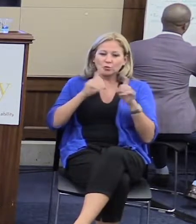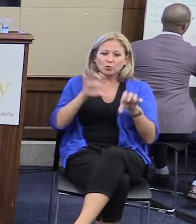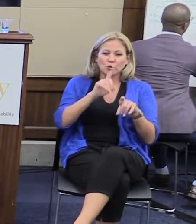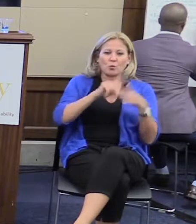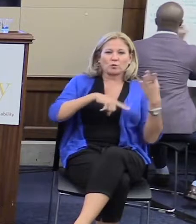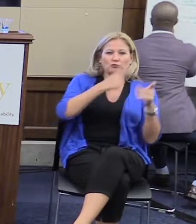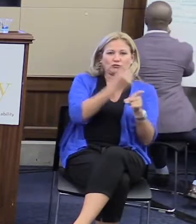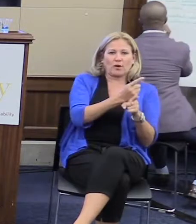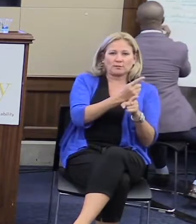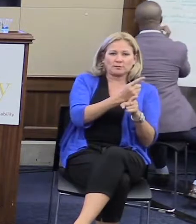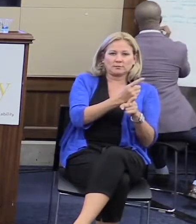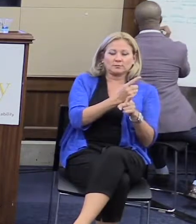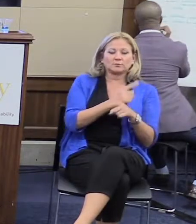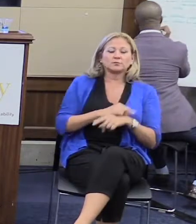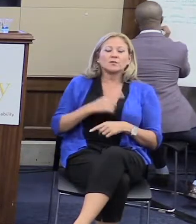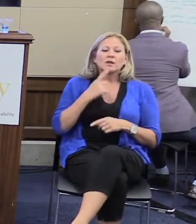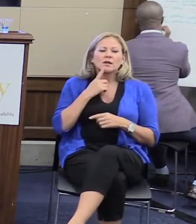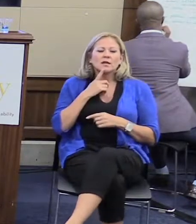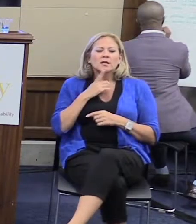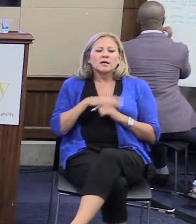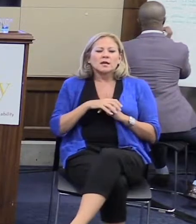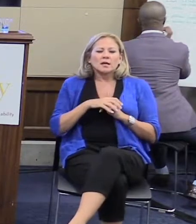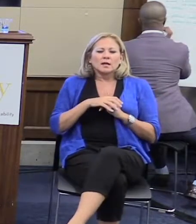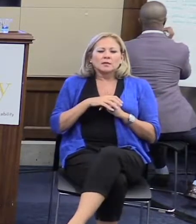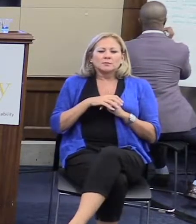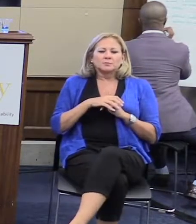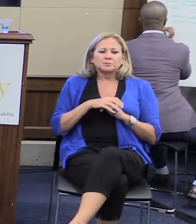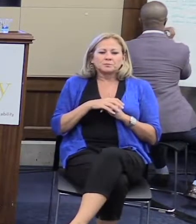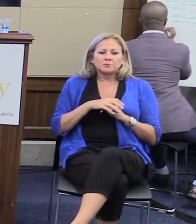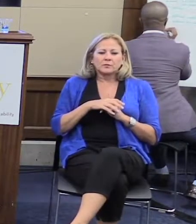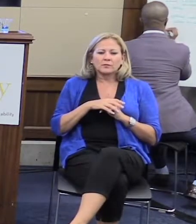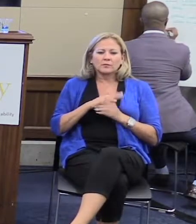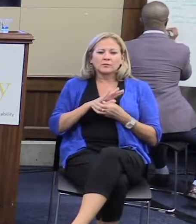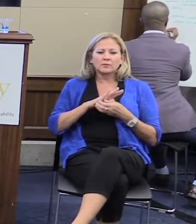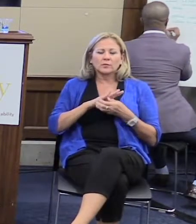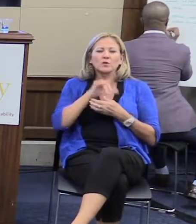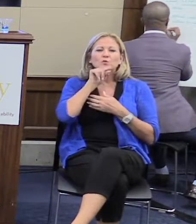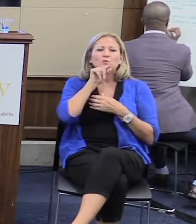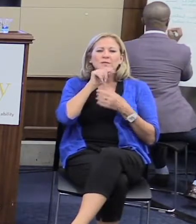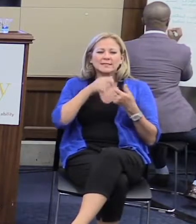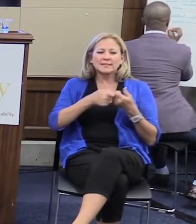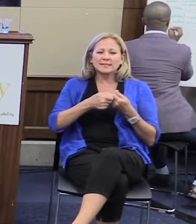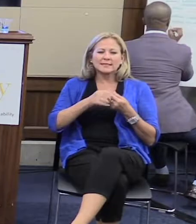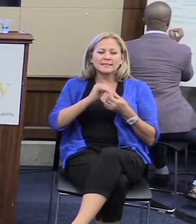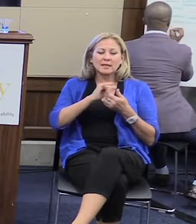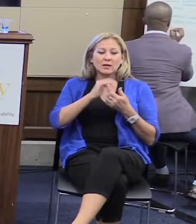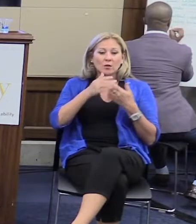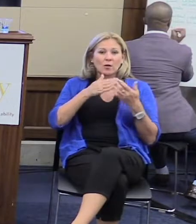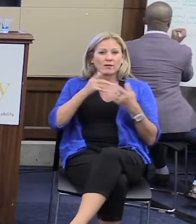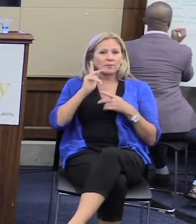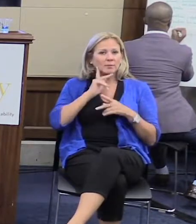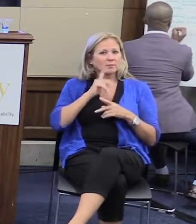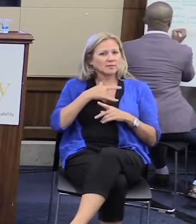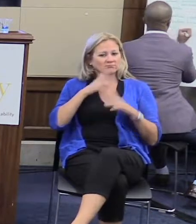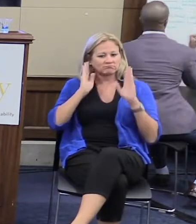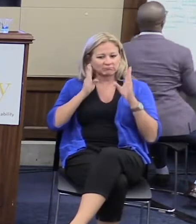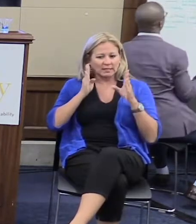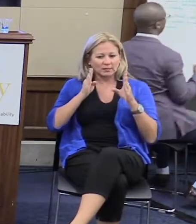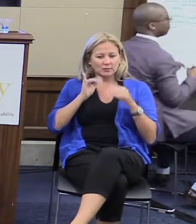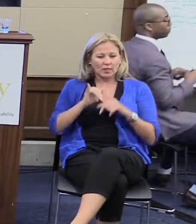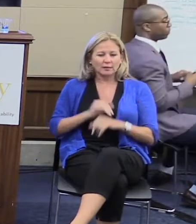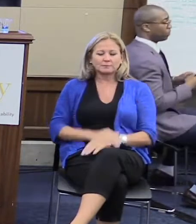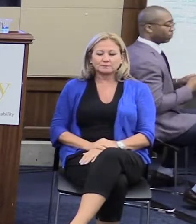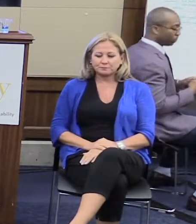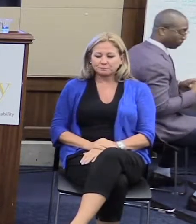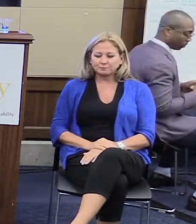tweeting can be very important, because people do pay attention to what is out there on the Twitterverse, in terms